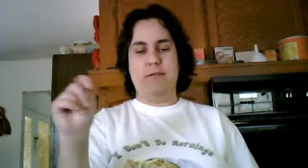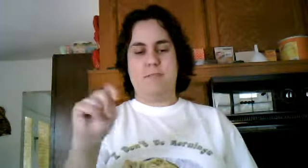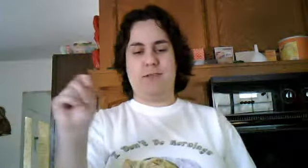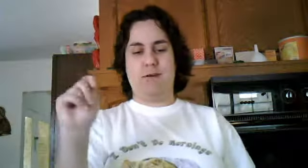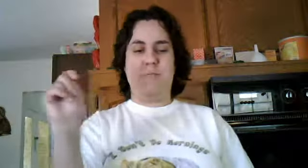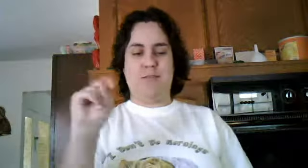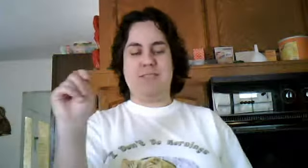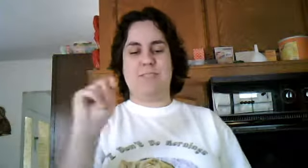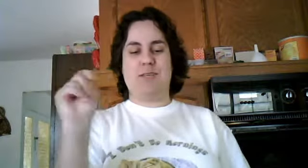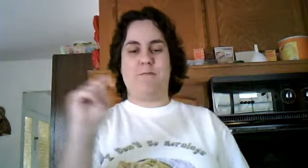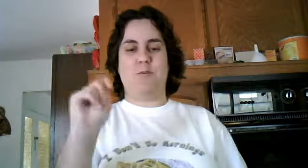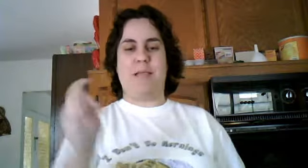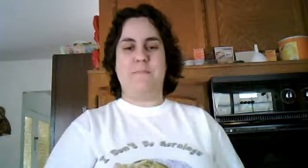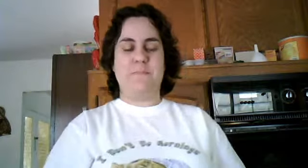So this is a sign for toilet.